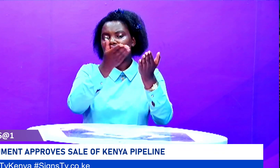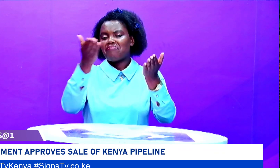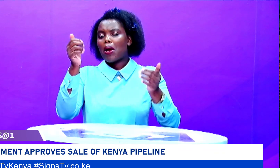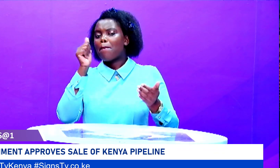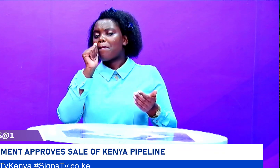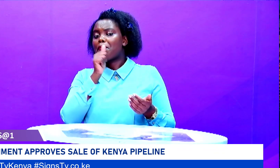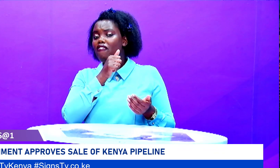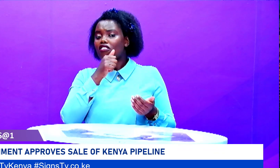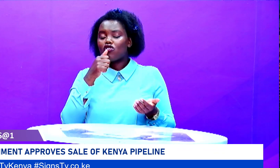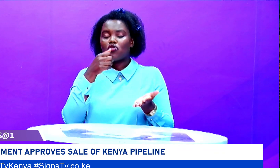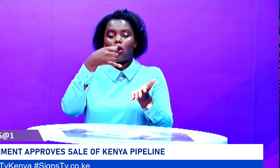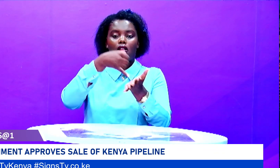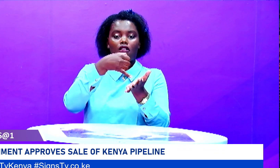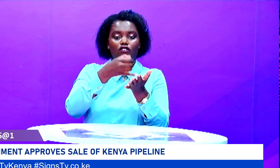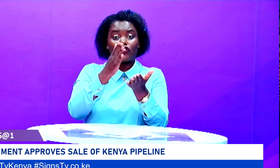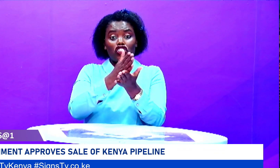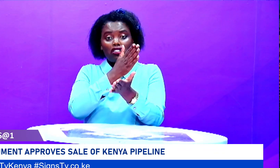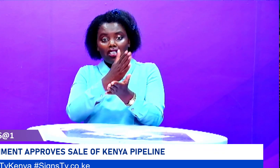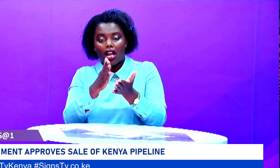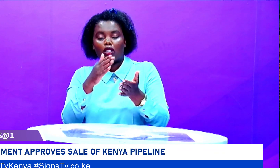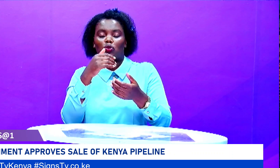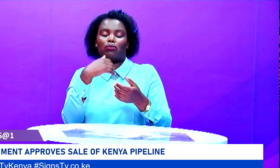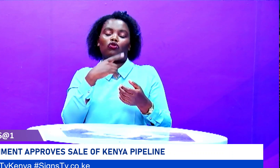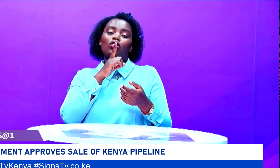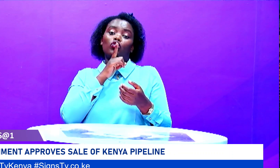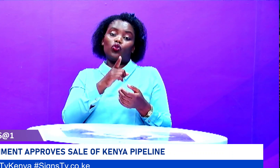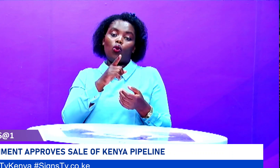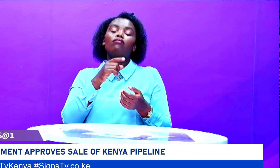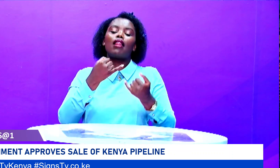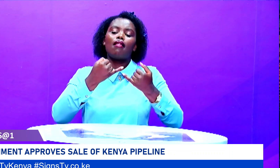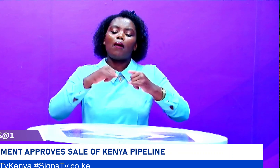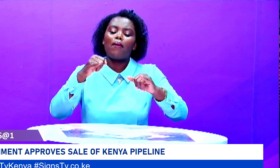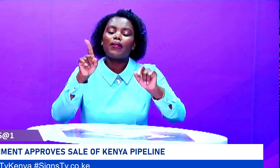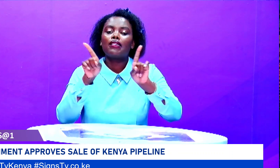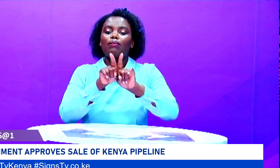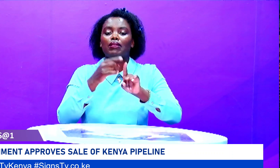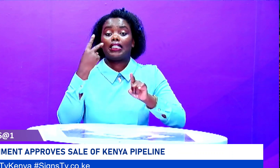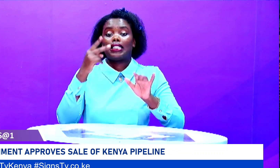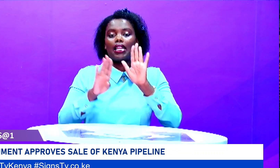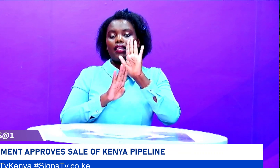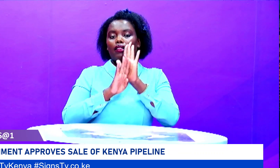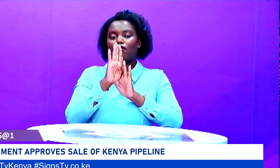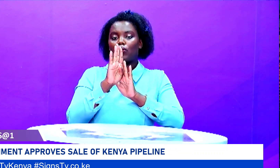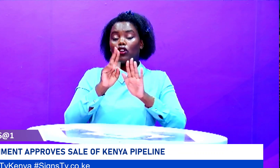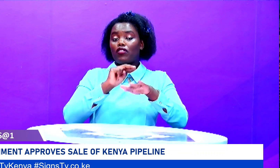because when we participate and private sector participates in this, it will make sure the implementation is smooth and